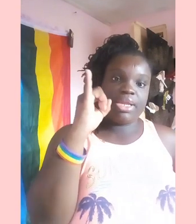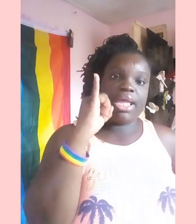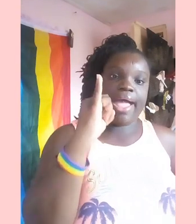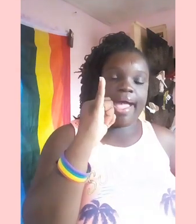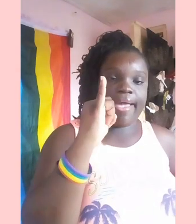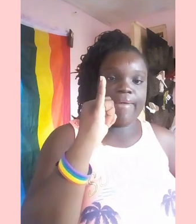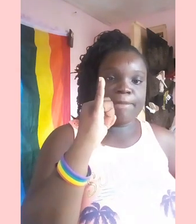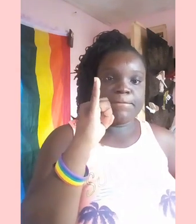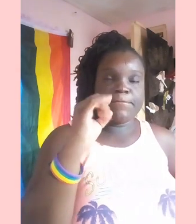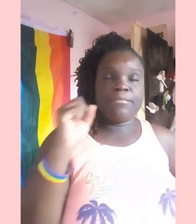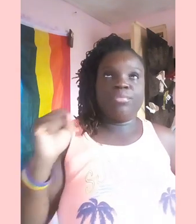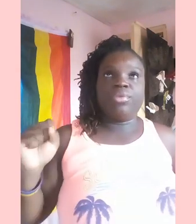C-A-V-I.